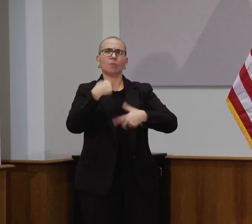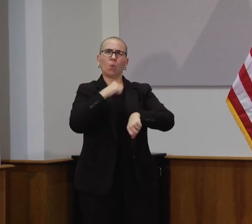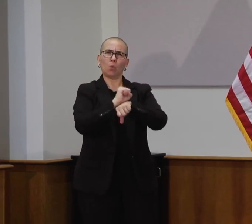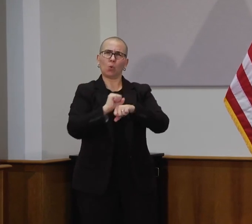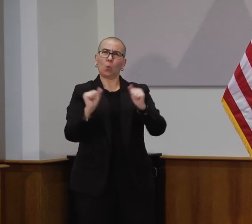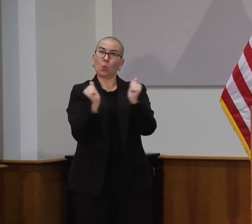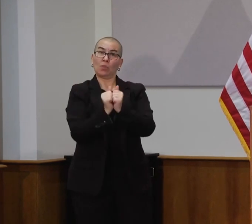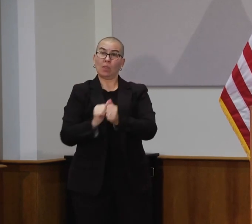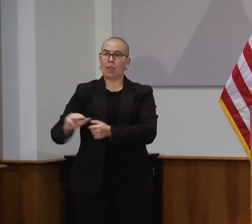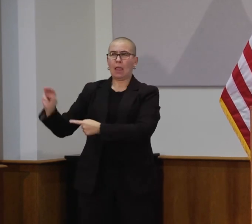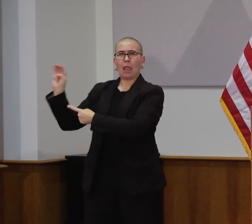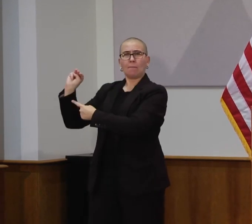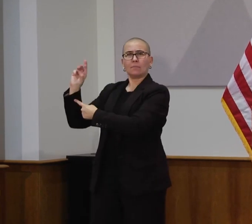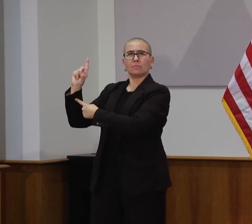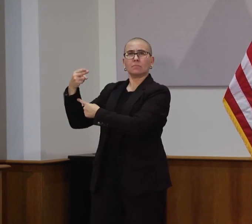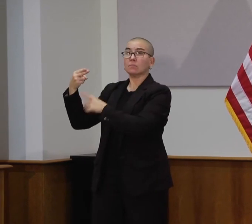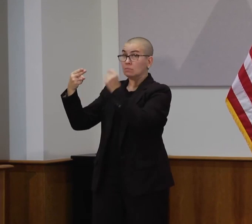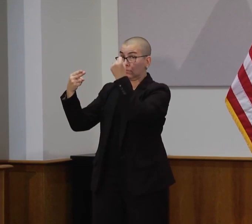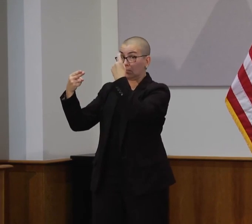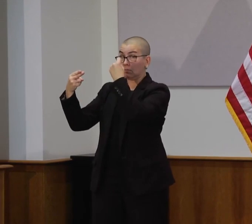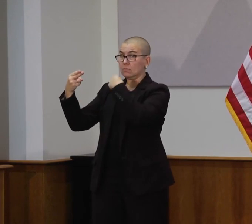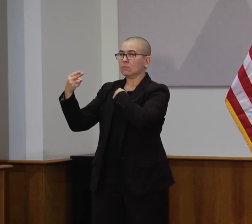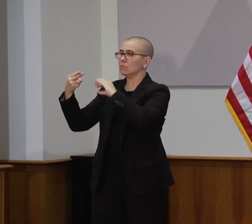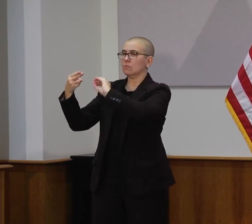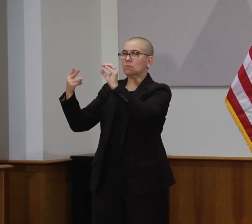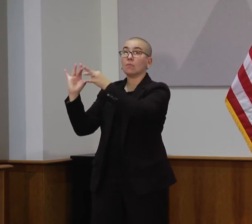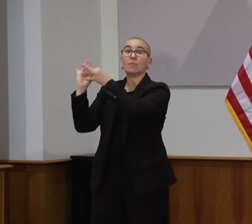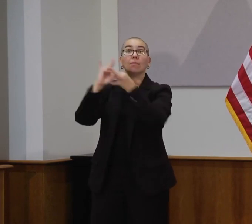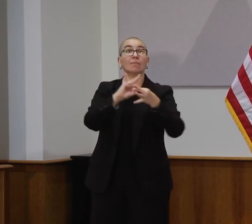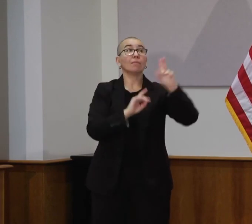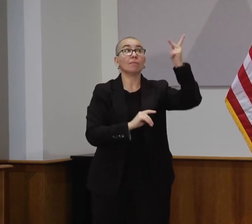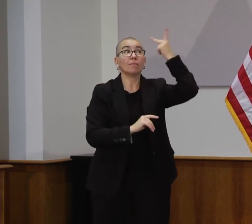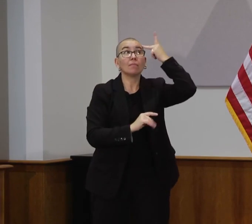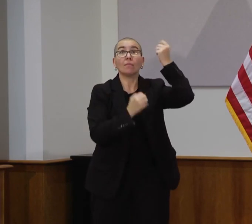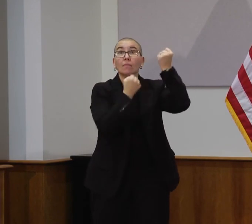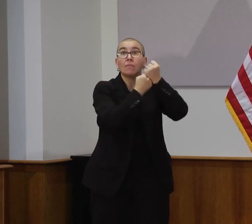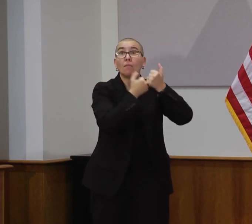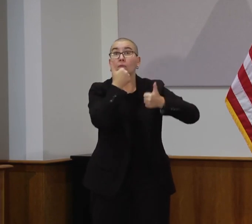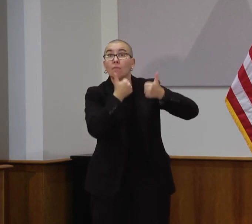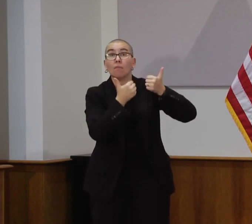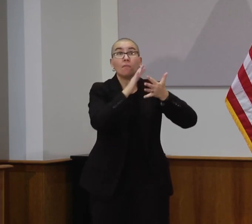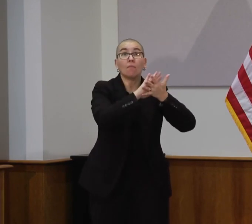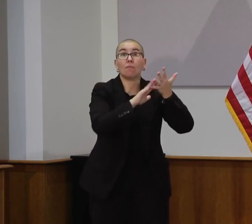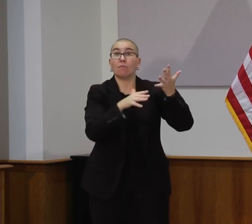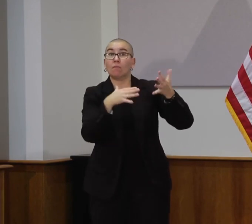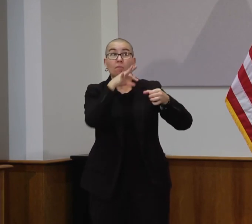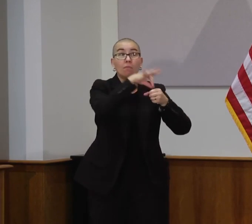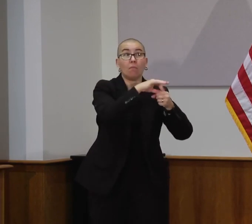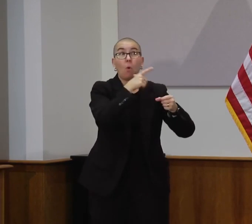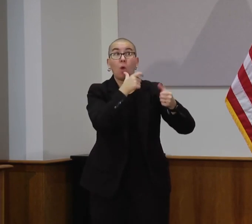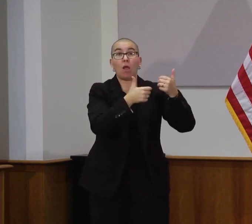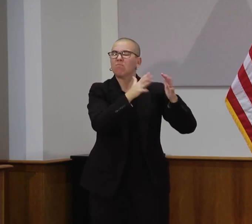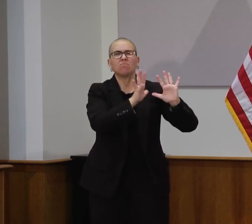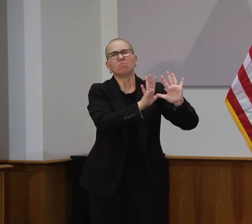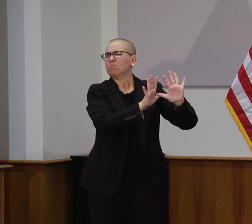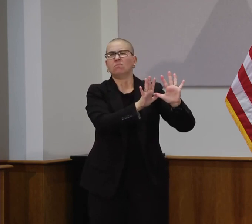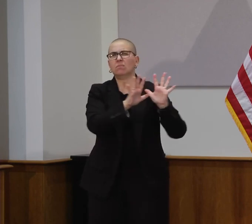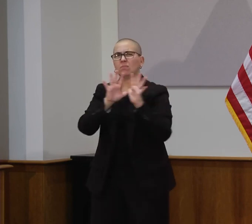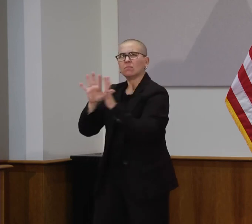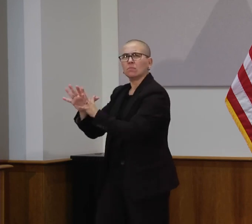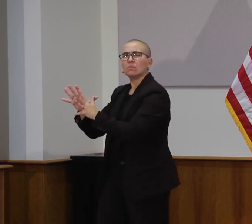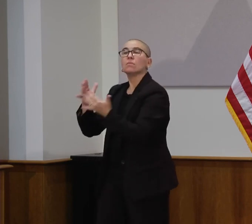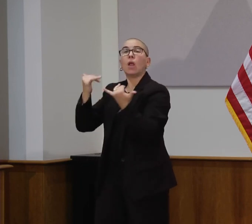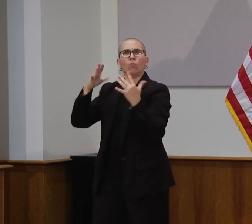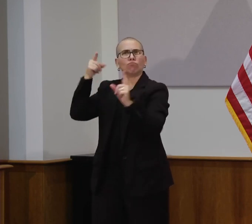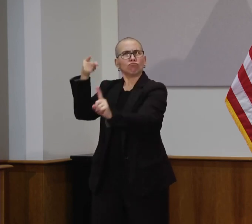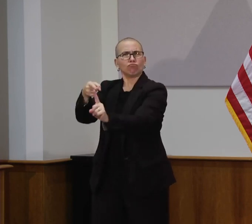administrations, not a political appointee. I'd like to speak a little bit about college students returning home. I'd like to